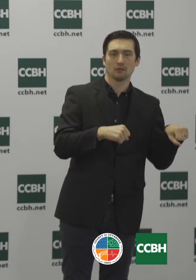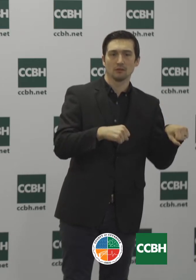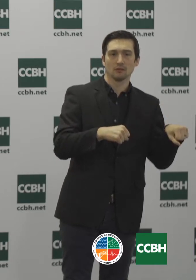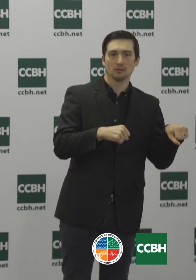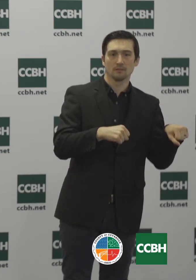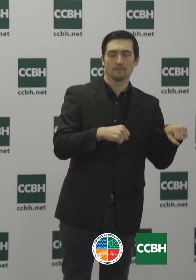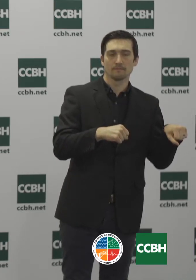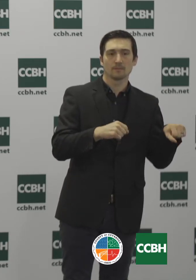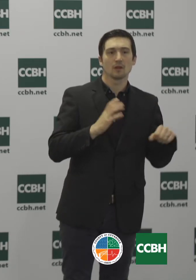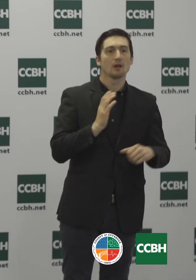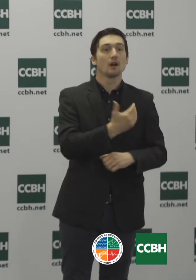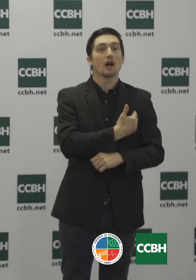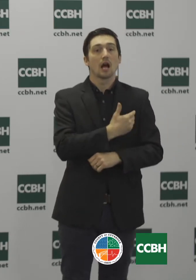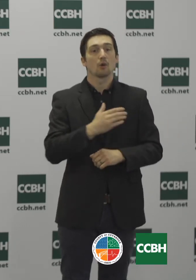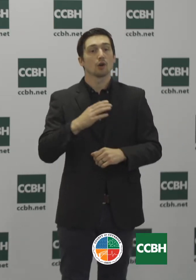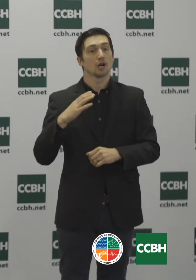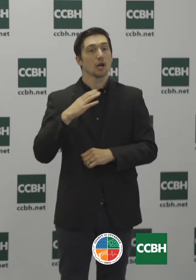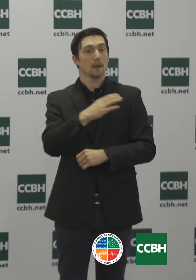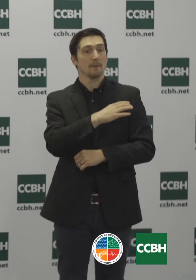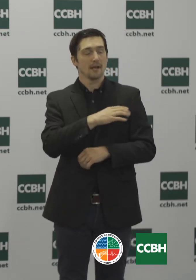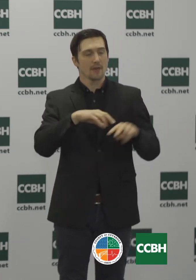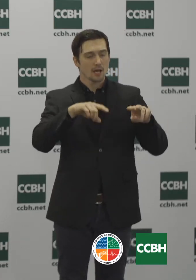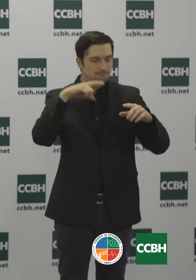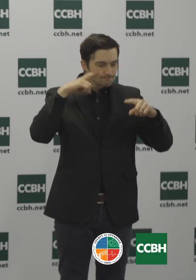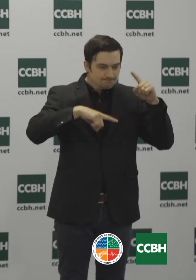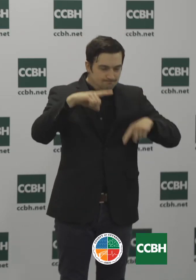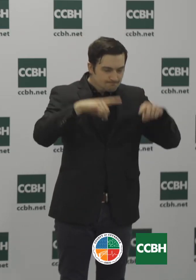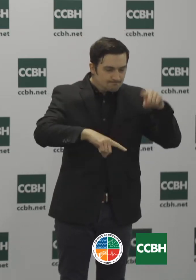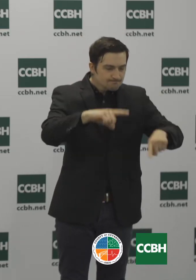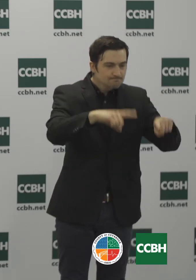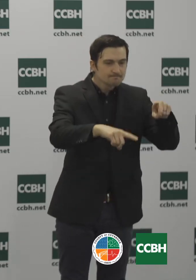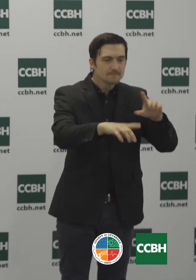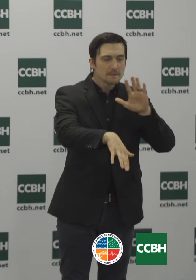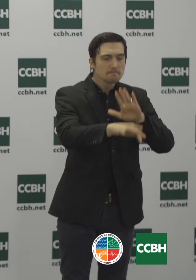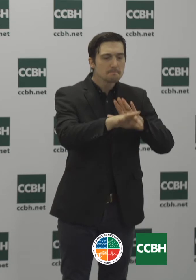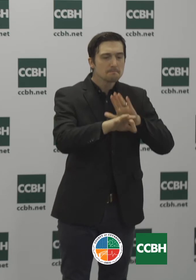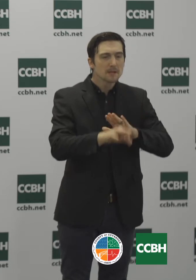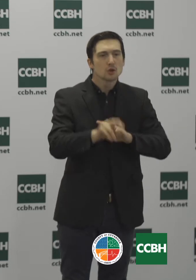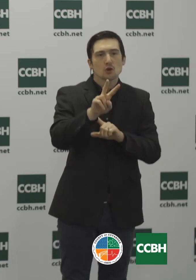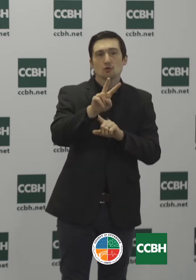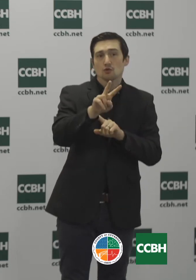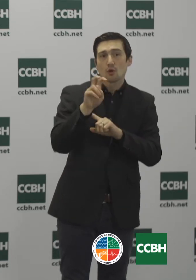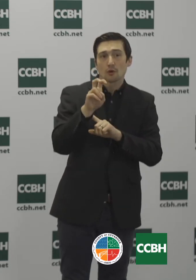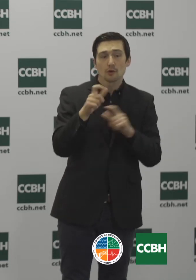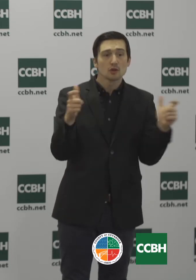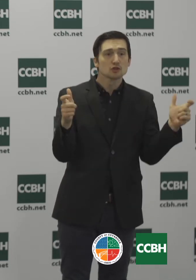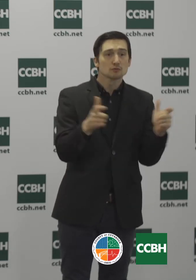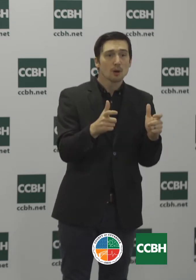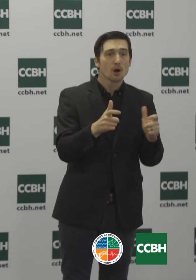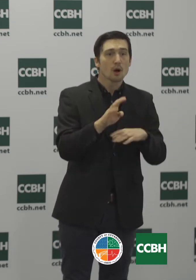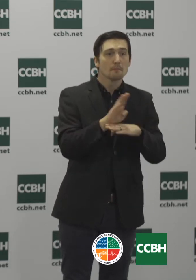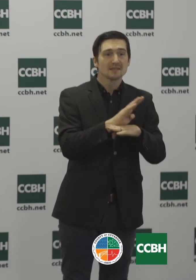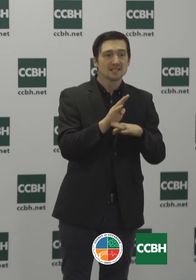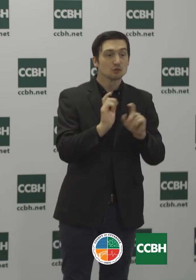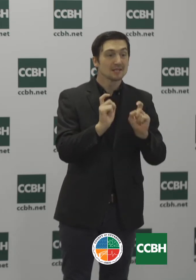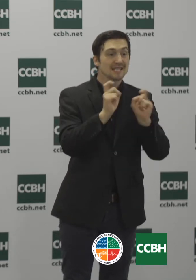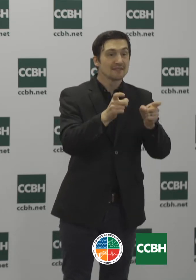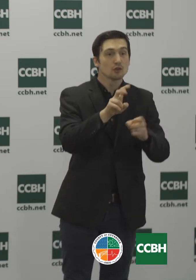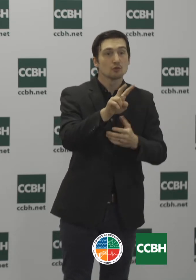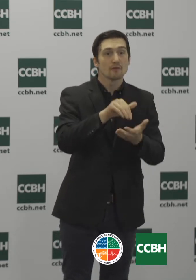Our committee of experts went through the applications and selected 200 small businesses to receive $2,500